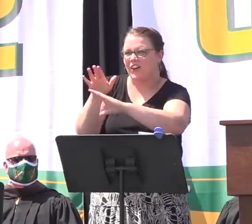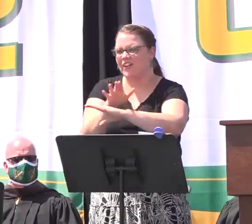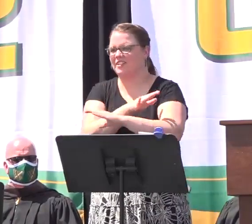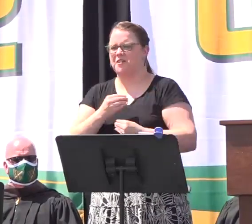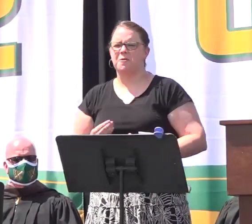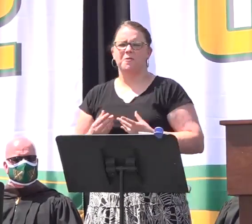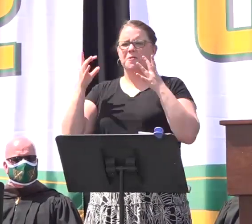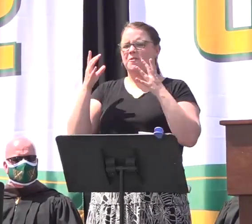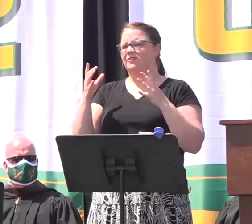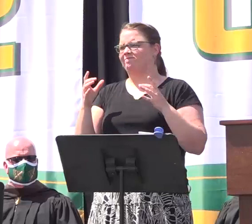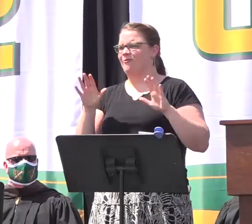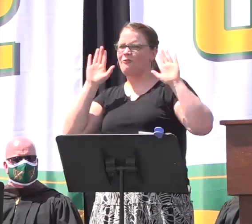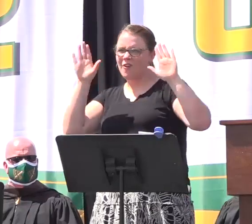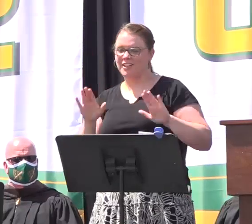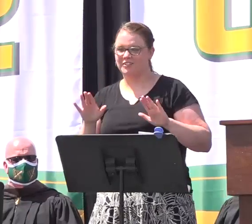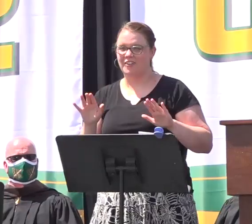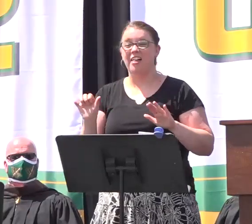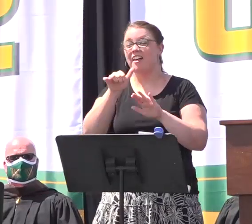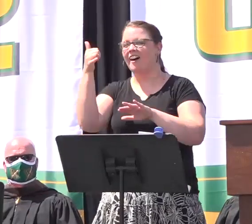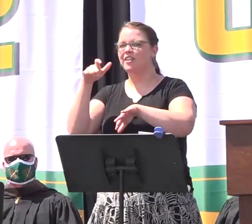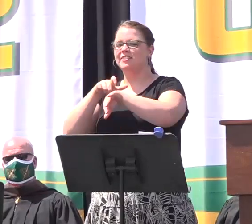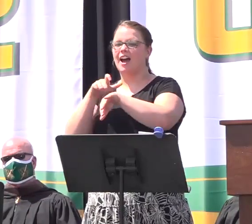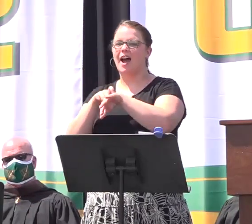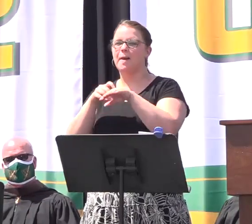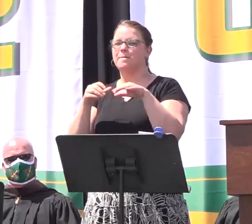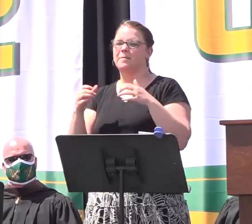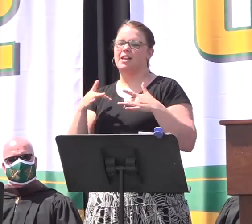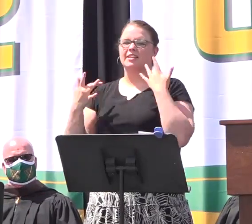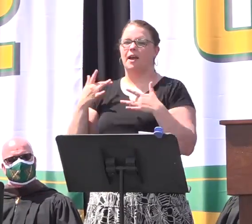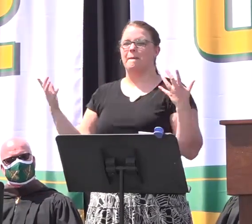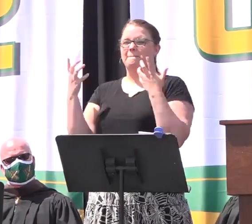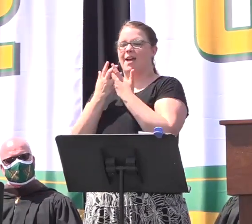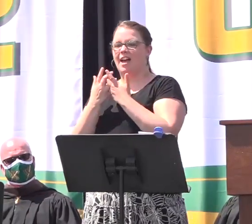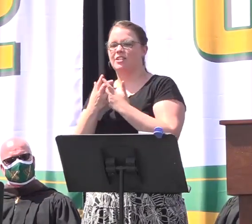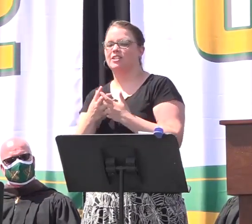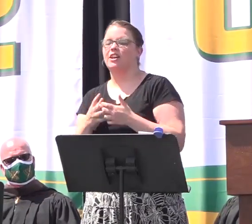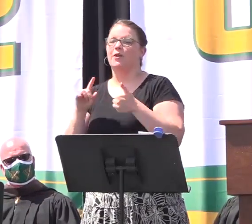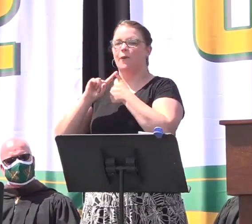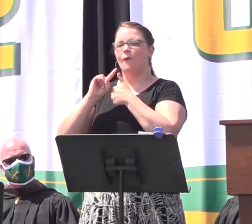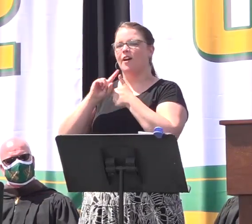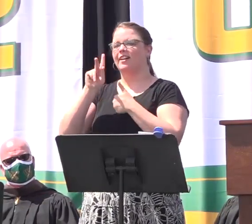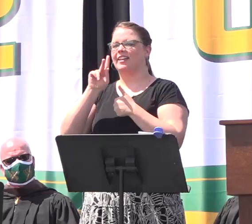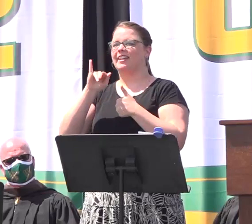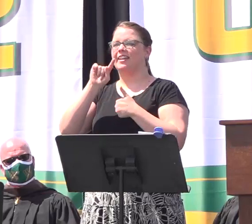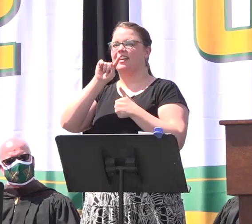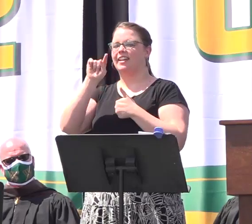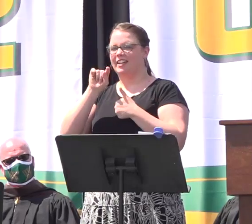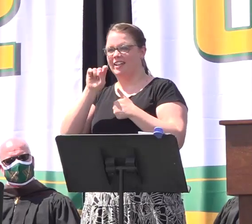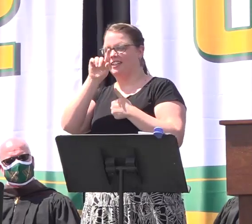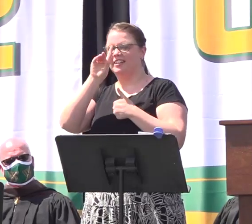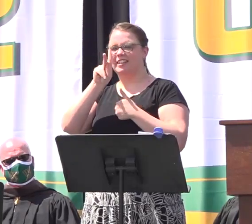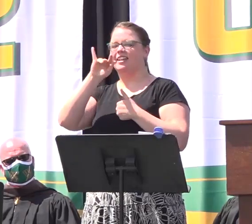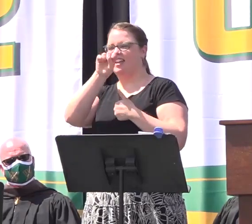other occasions. One was at a KISS concert, and the others at Trump political rallies. I love music because that's